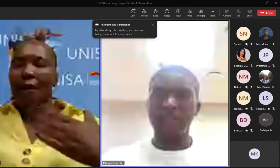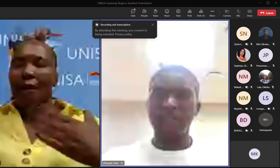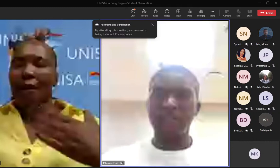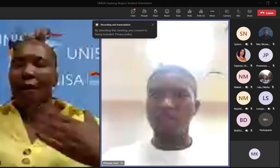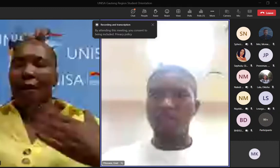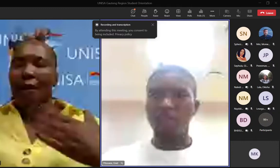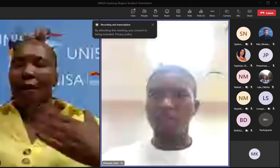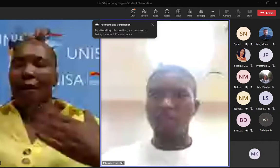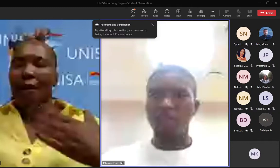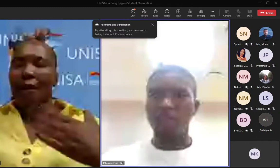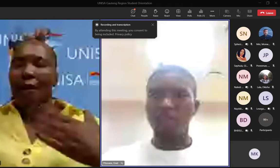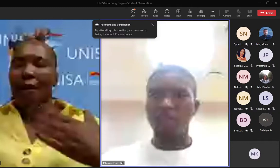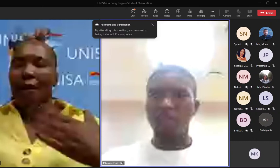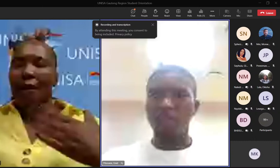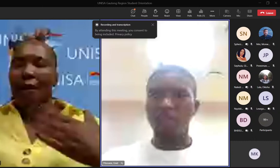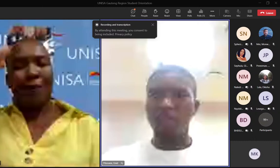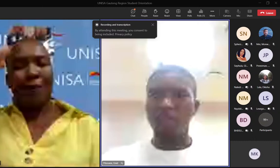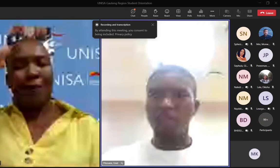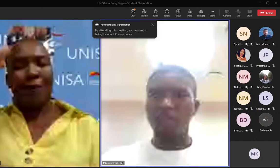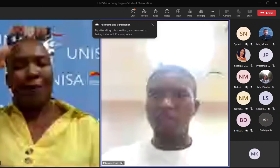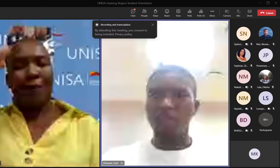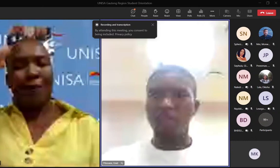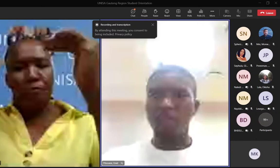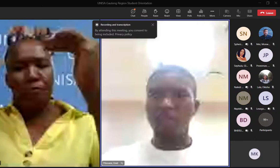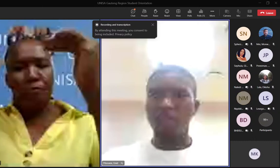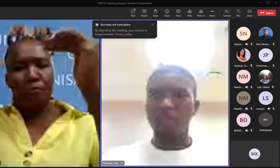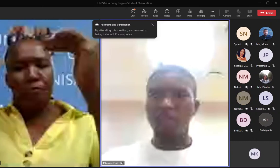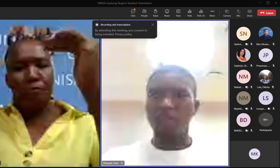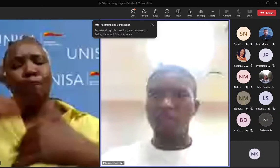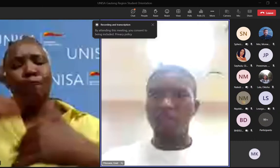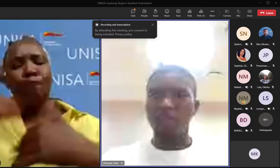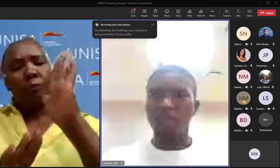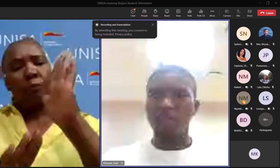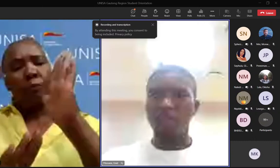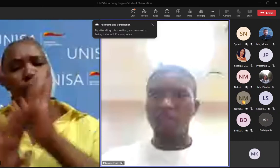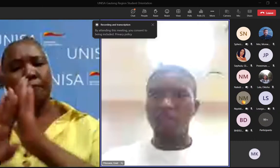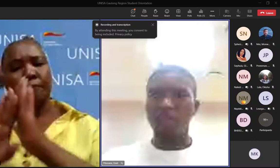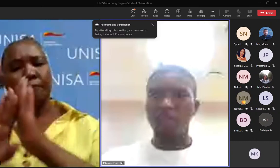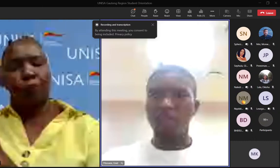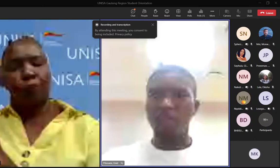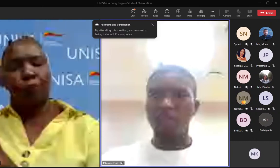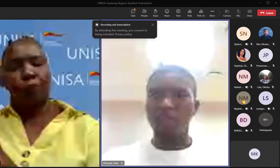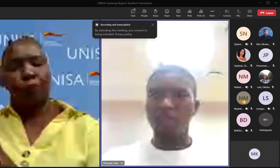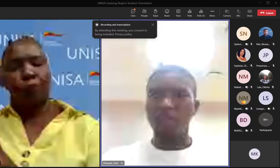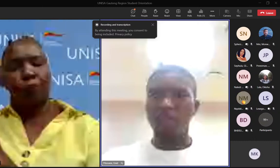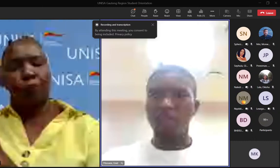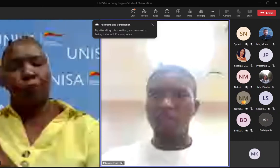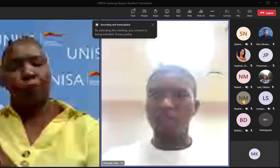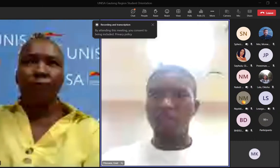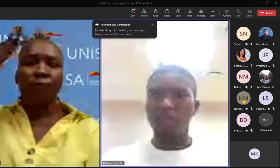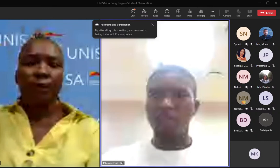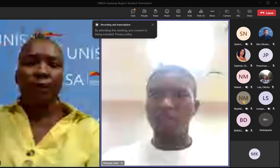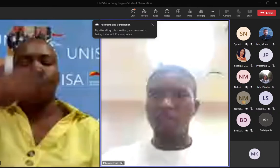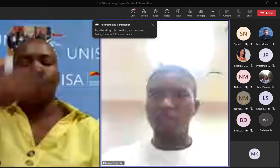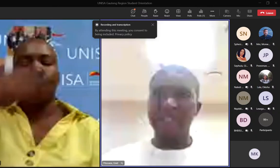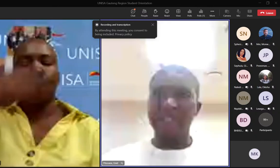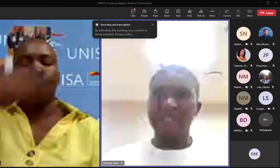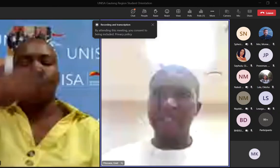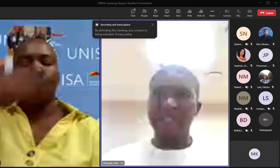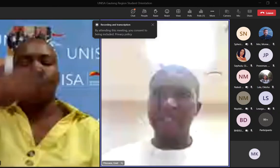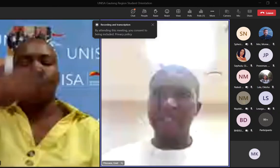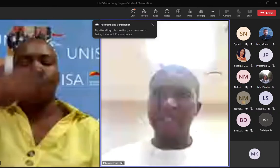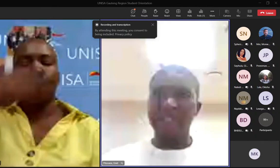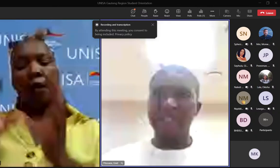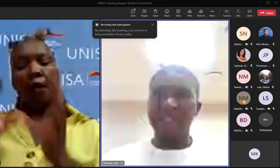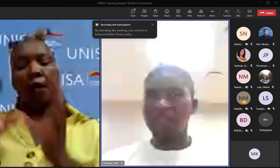Endeavors and make sure that you continue to rise uh the flag of the unisa institution very